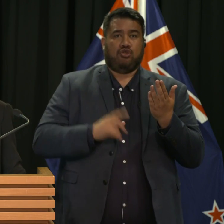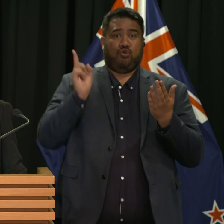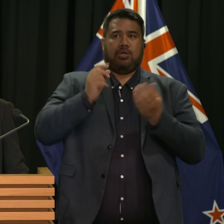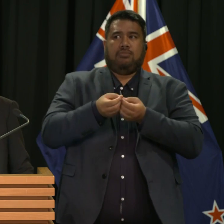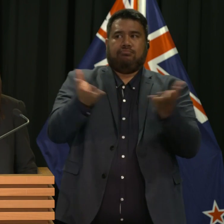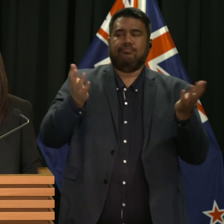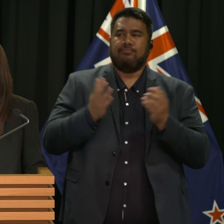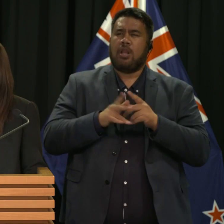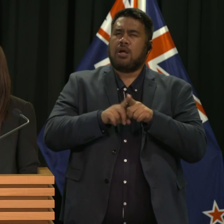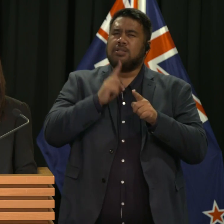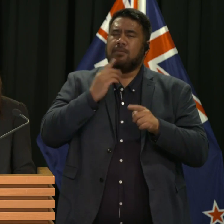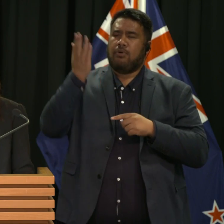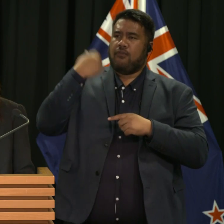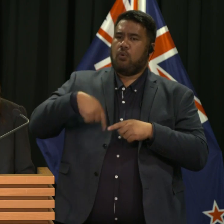pursue